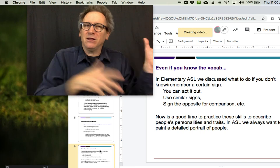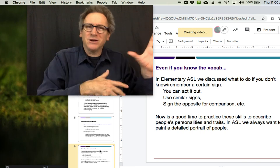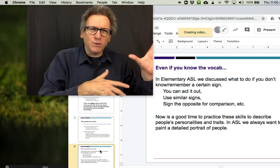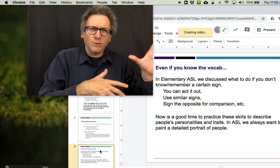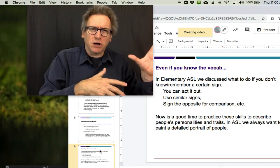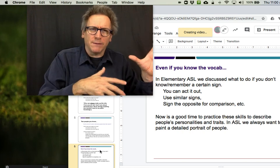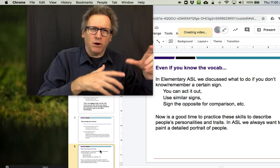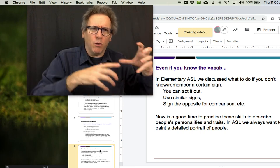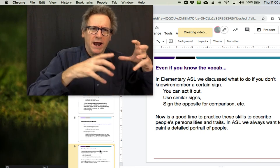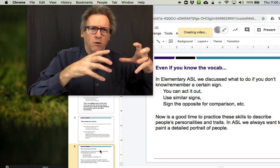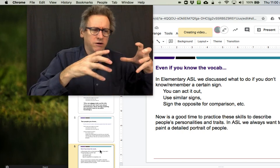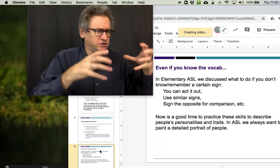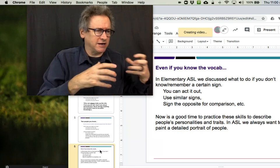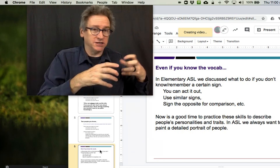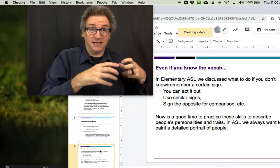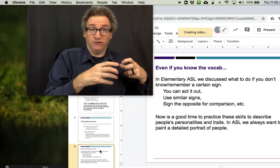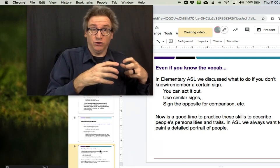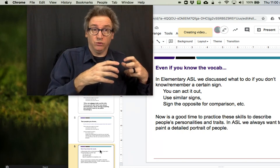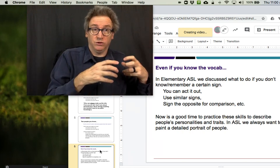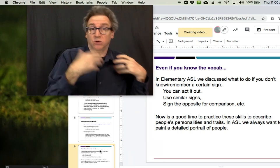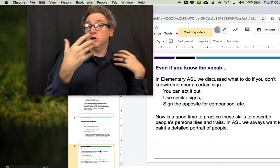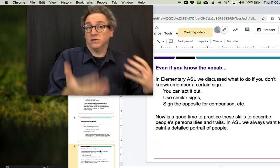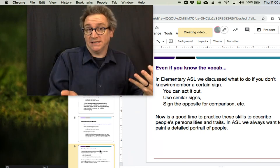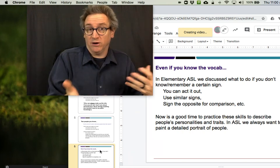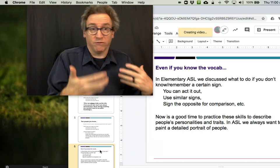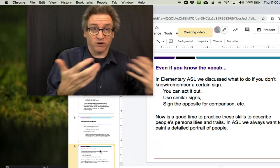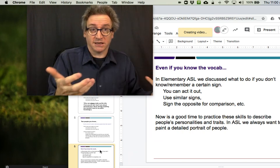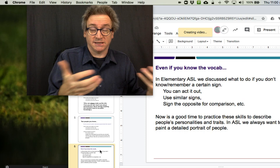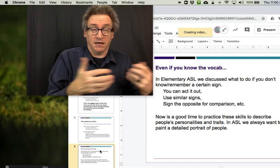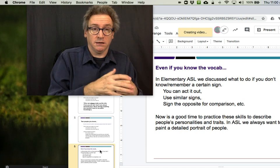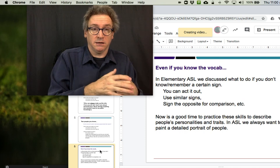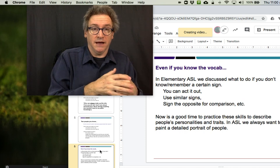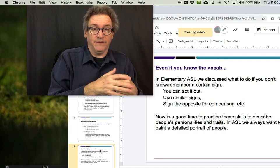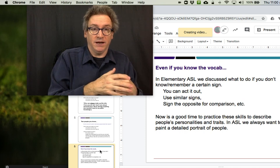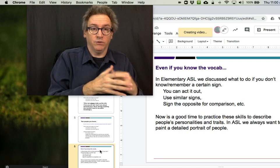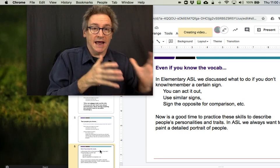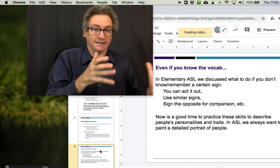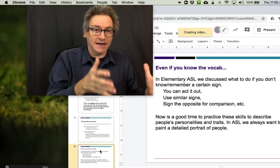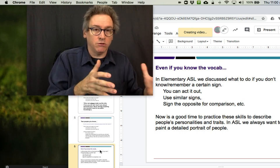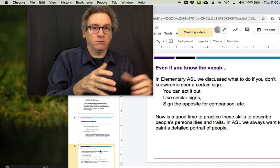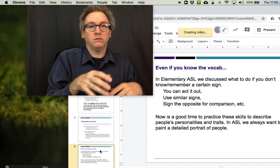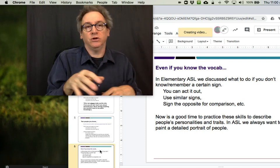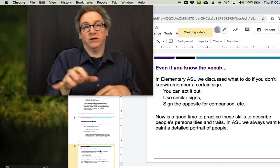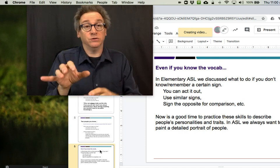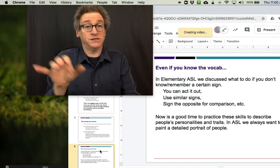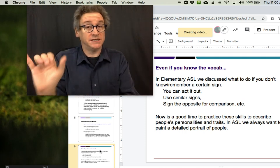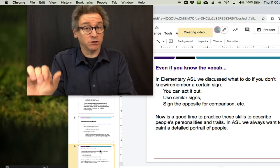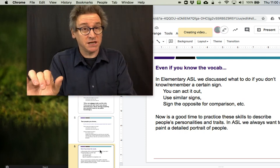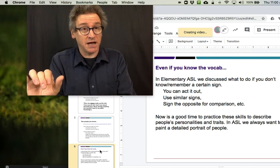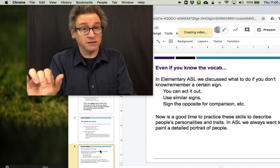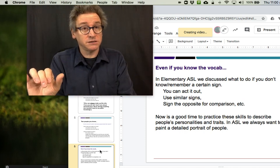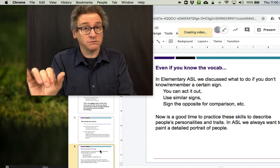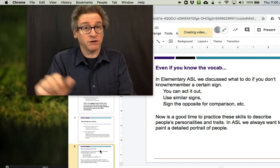In elementary, when we talk about what are the strategies if you don't know a sign or forgot a sign, and that you can act it out, you can use